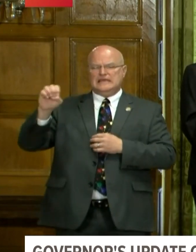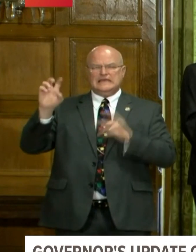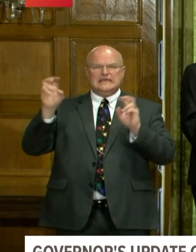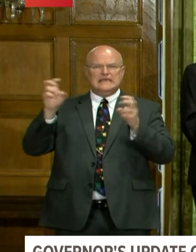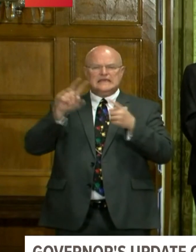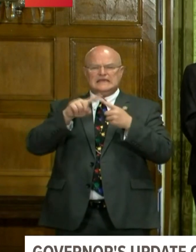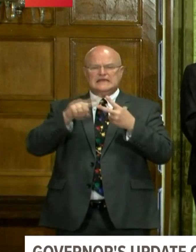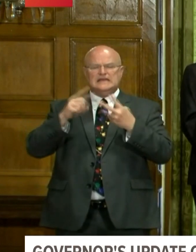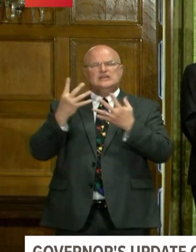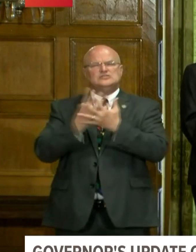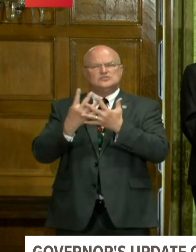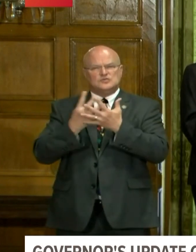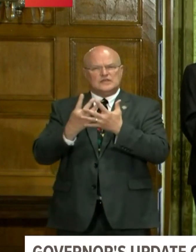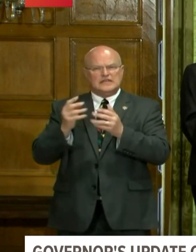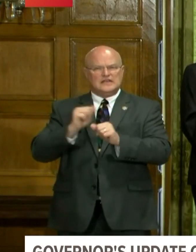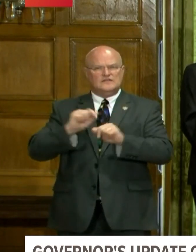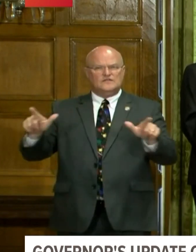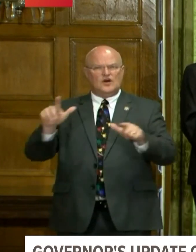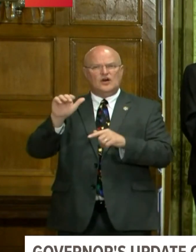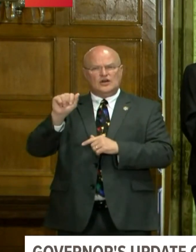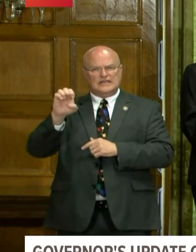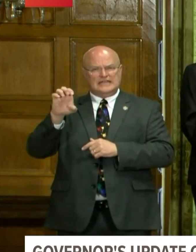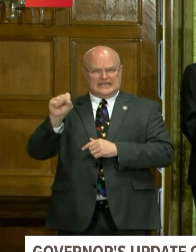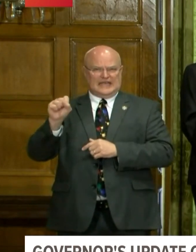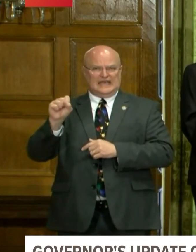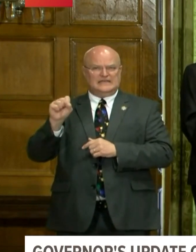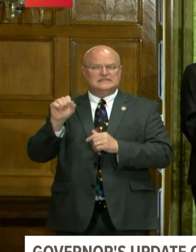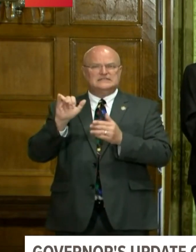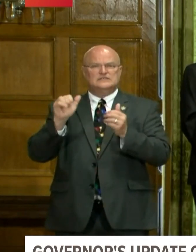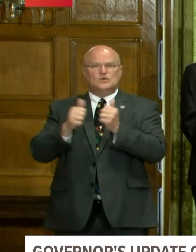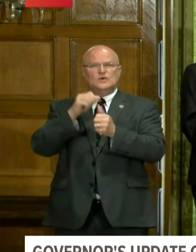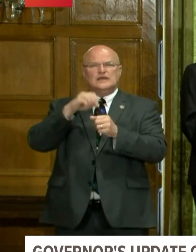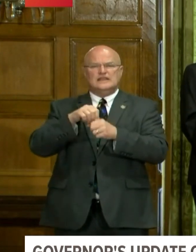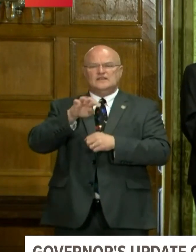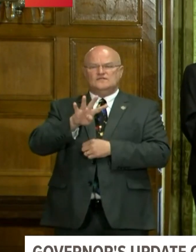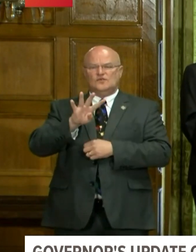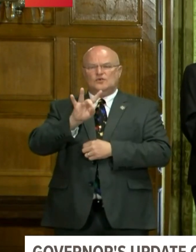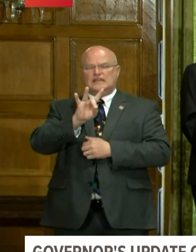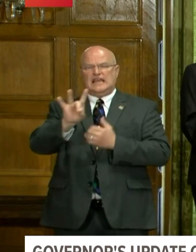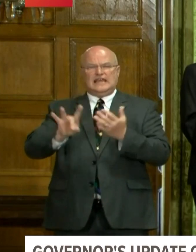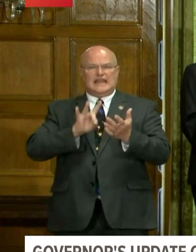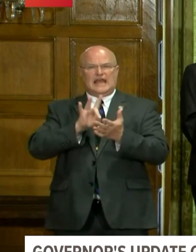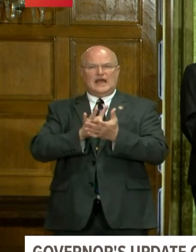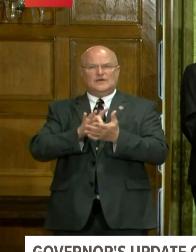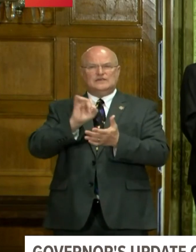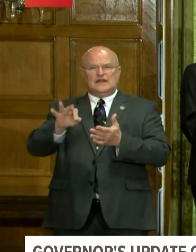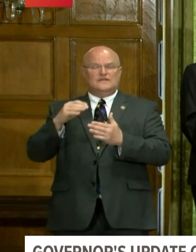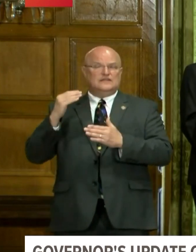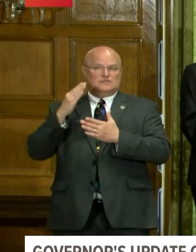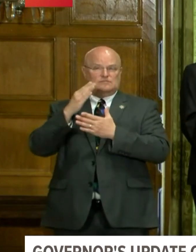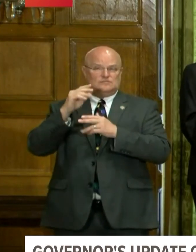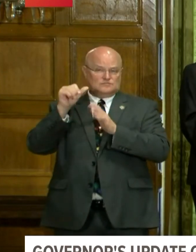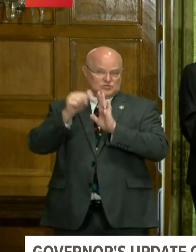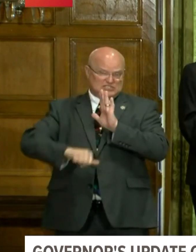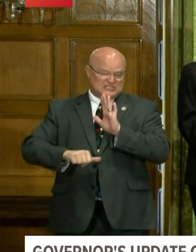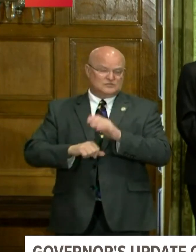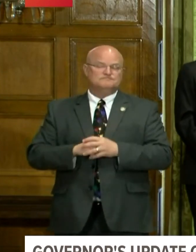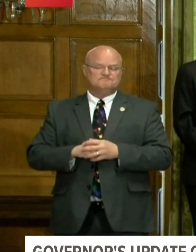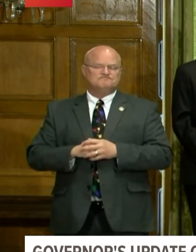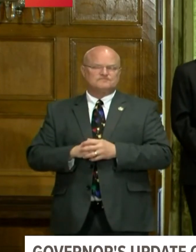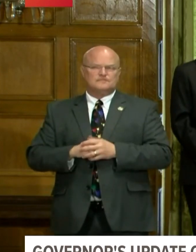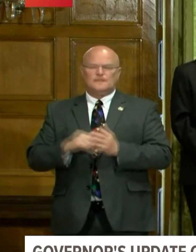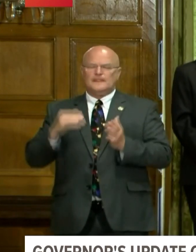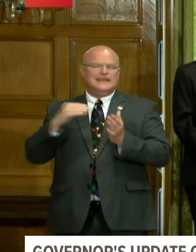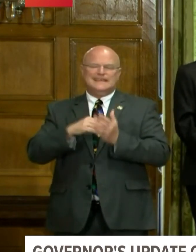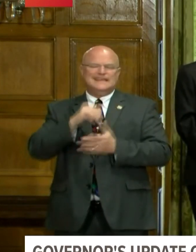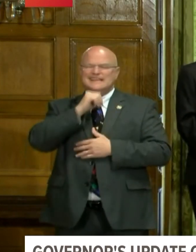and screening of all cases within 48 hours of the procedure. Again, not